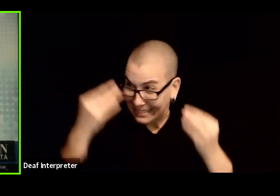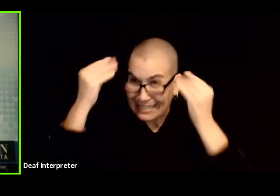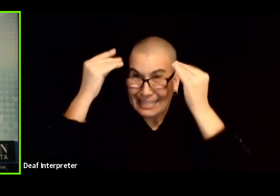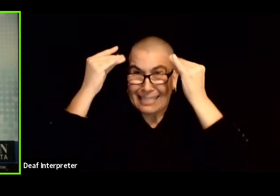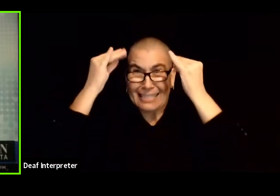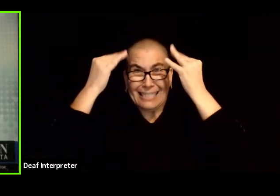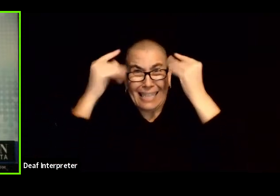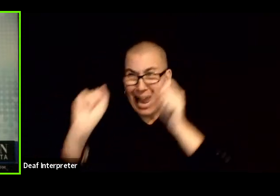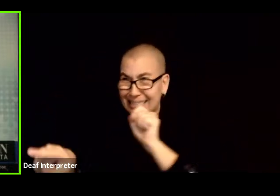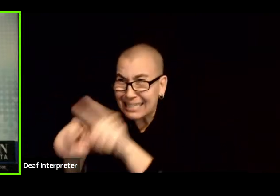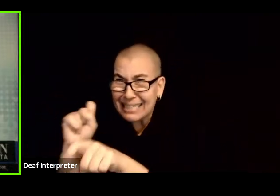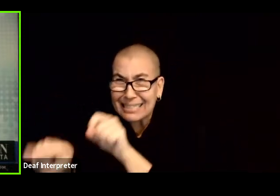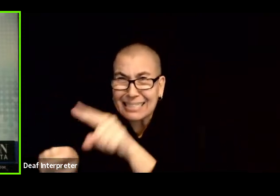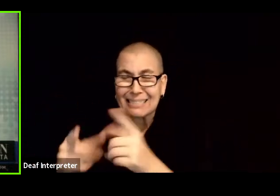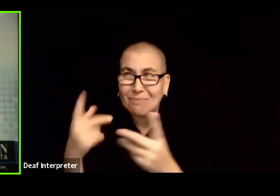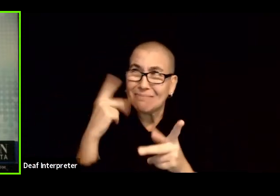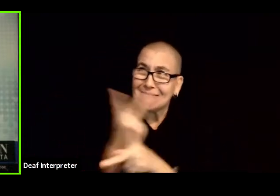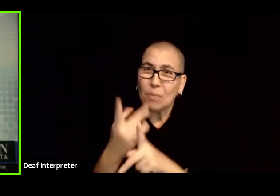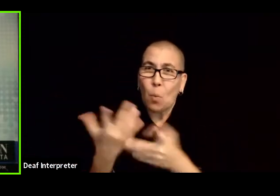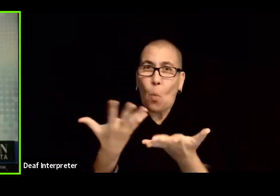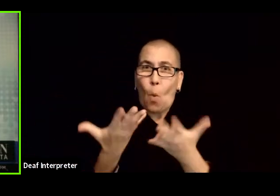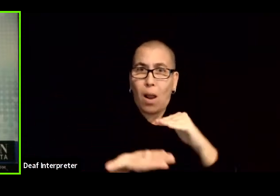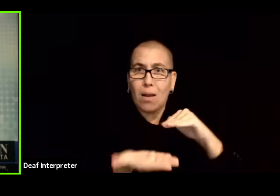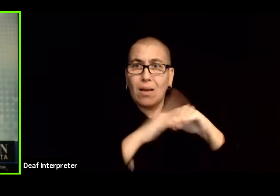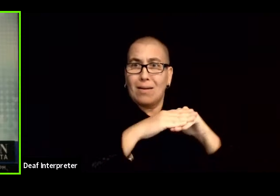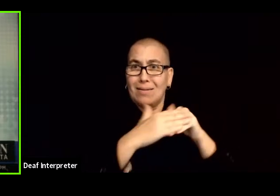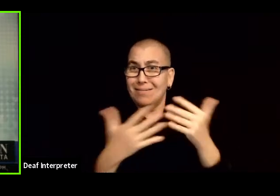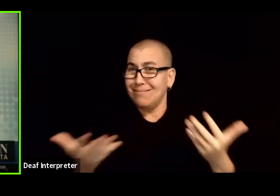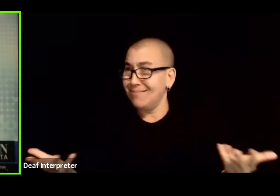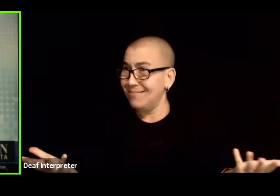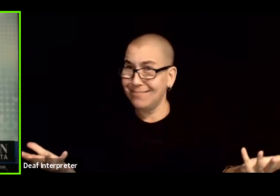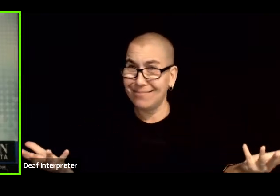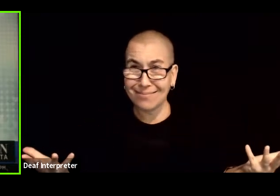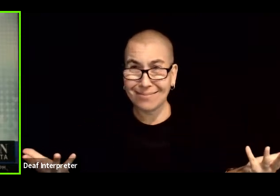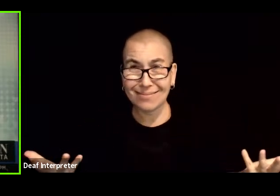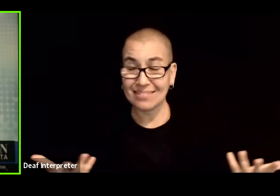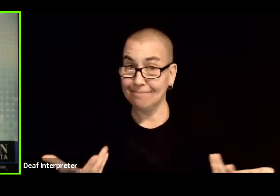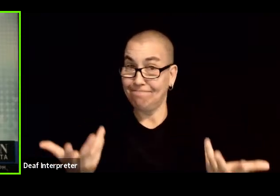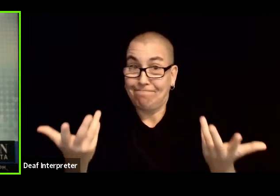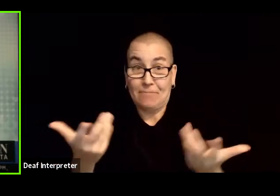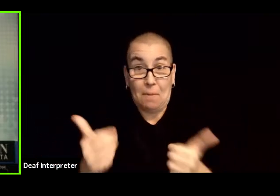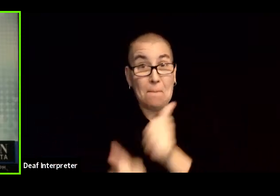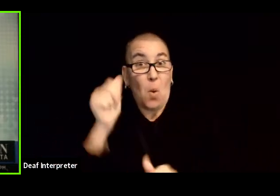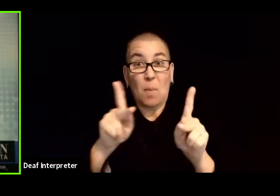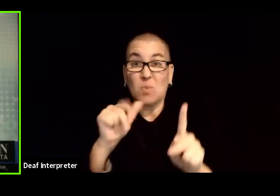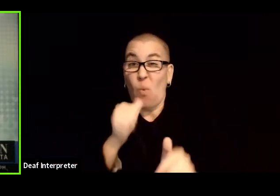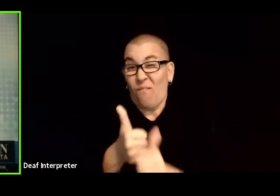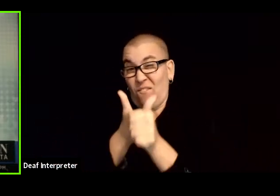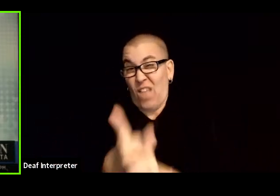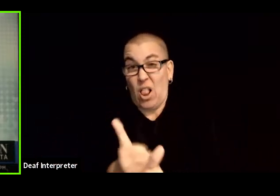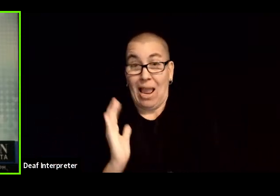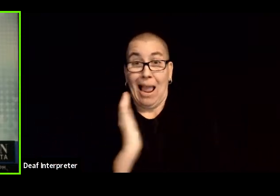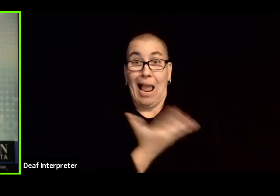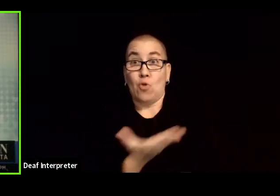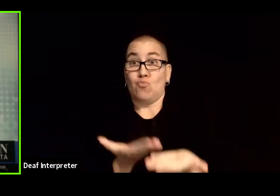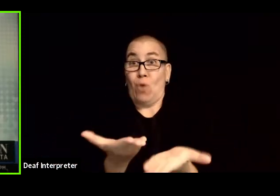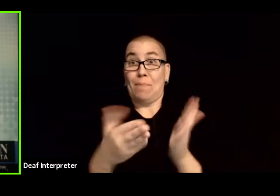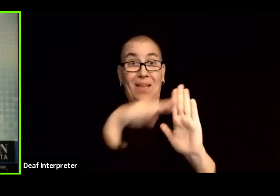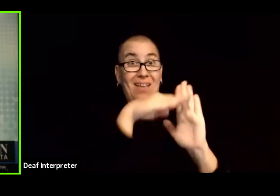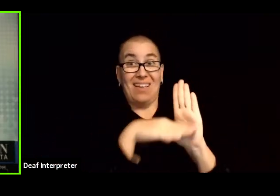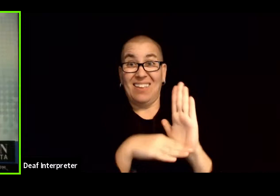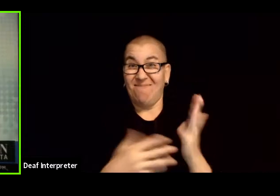current guidelines. Might there need to be more restrictions considered, and that is that's a